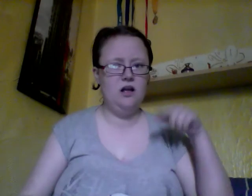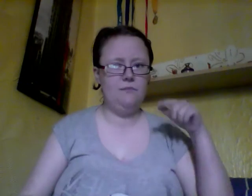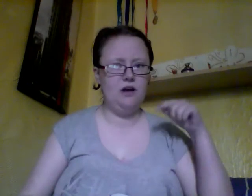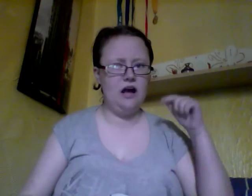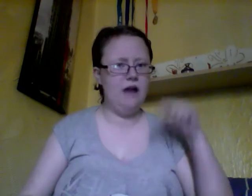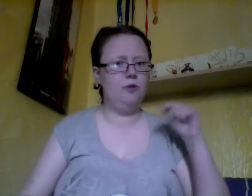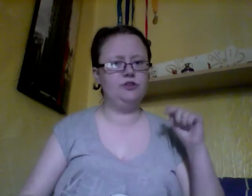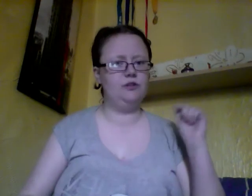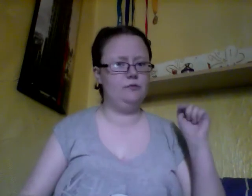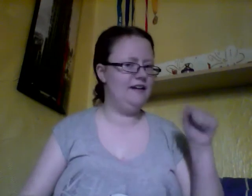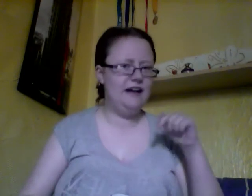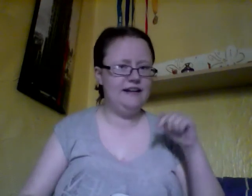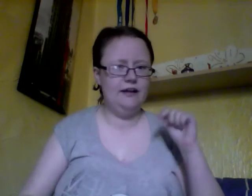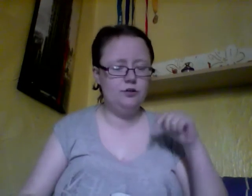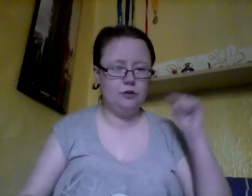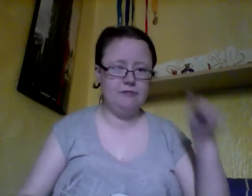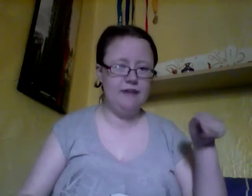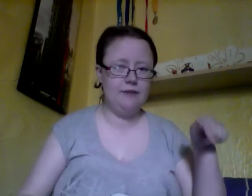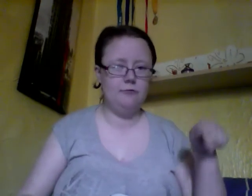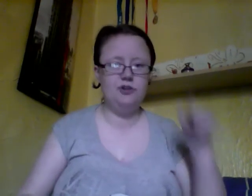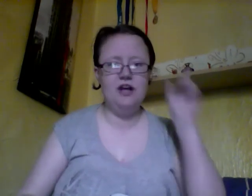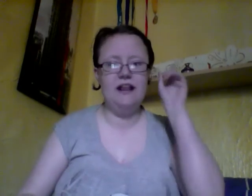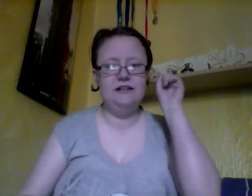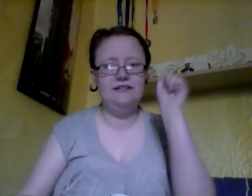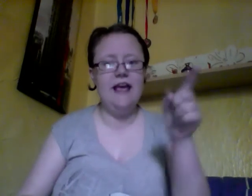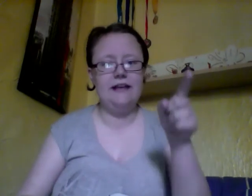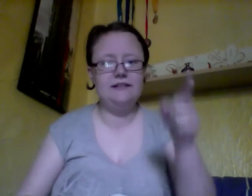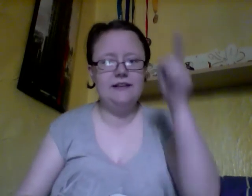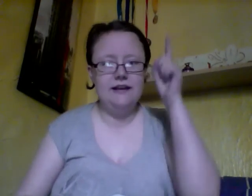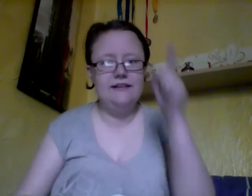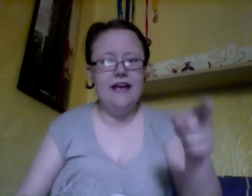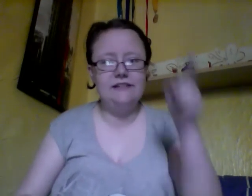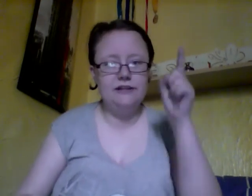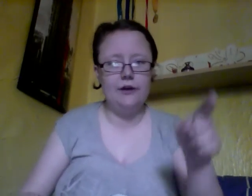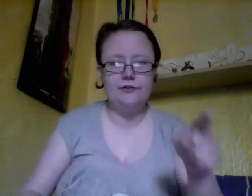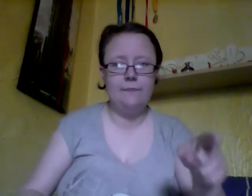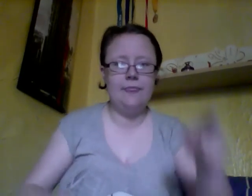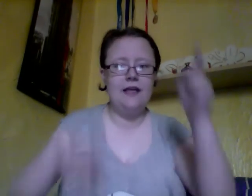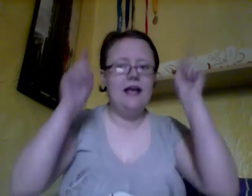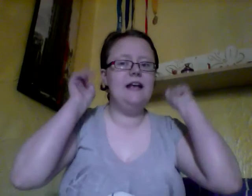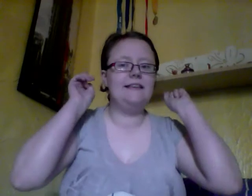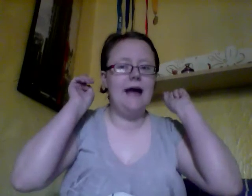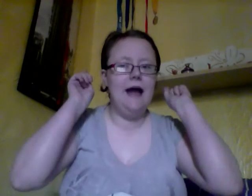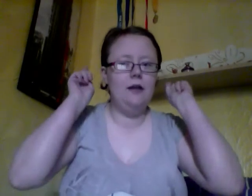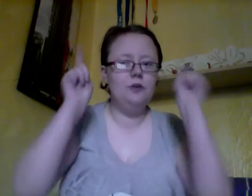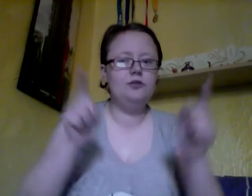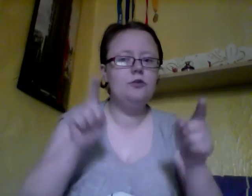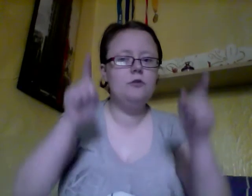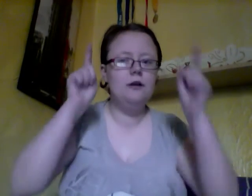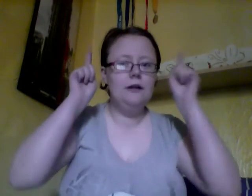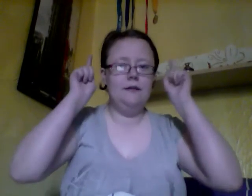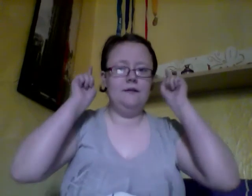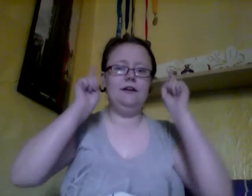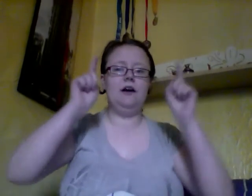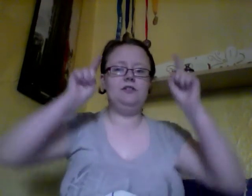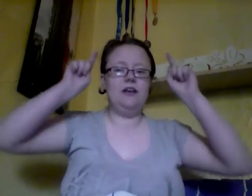But I wasn't aware, I hadn't heard it, so I went back and watched it, and yes, he does. It is canological that he does, as it is